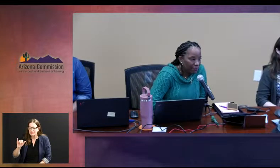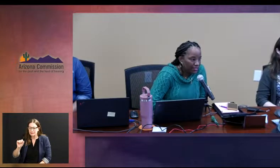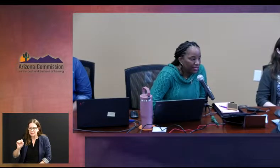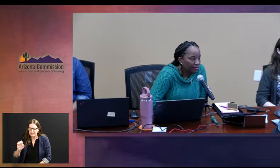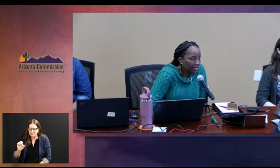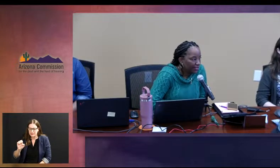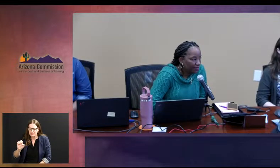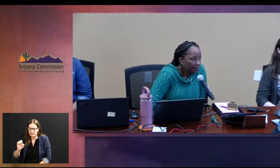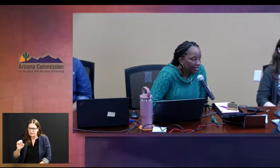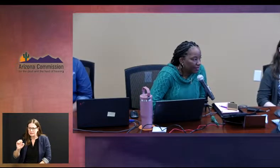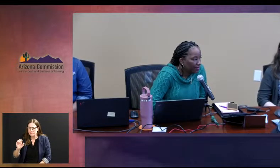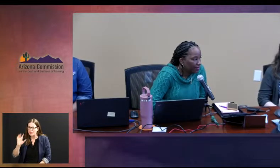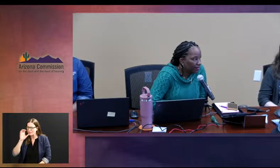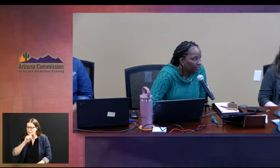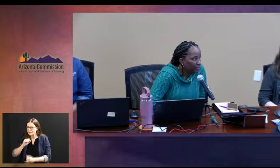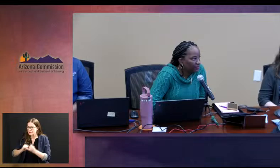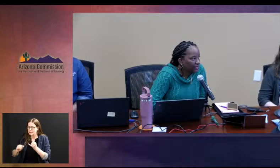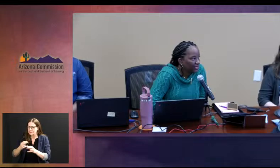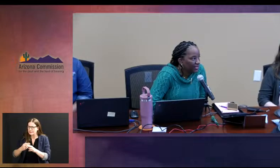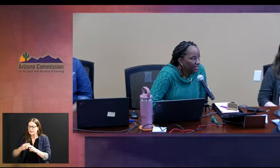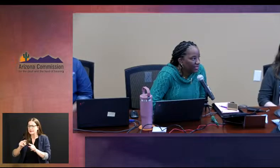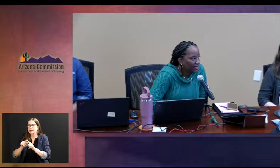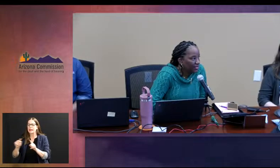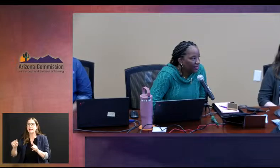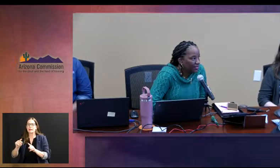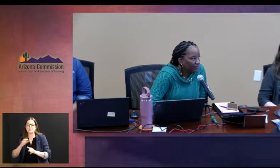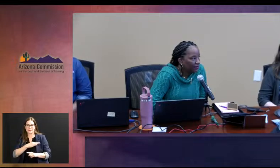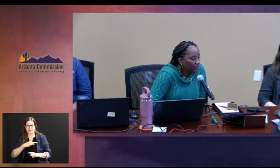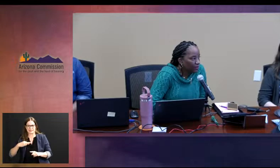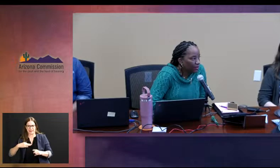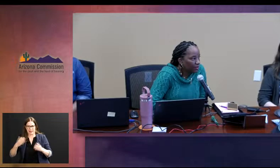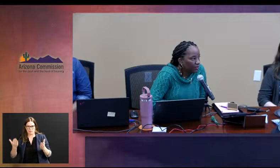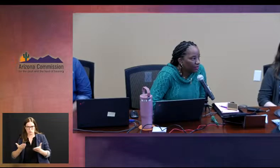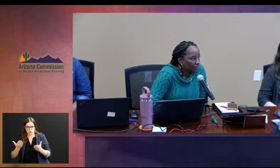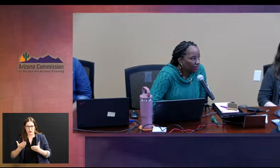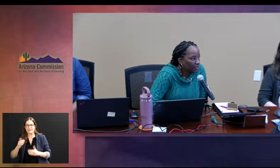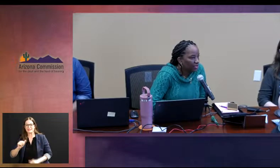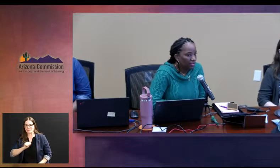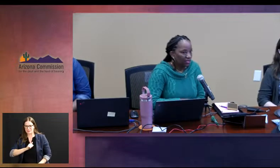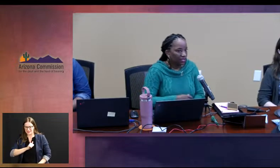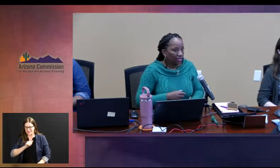ACDHH staff present, myself, Kyla Dalton Nava. And I think that's it for the roll call.